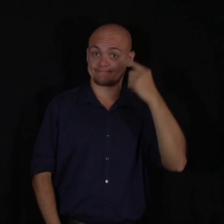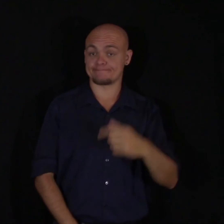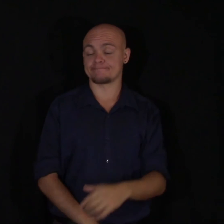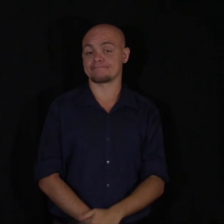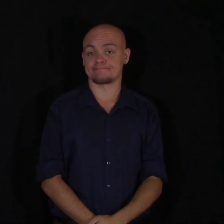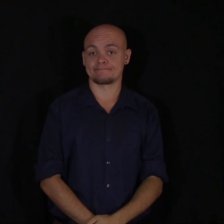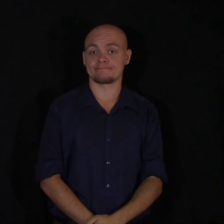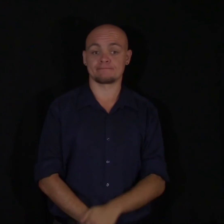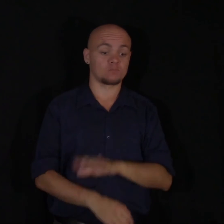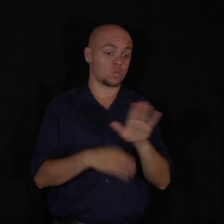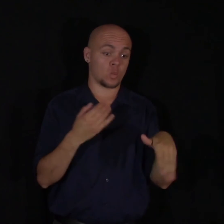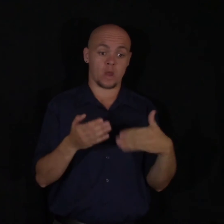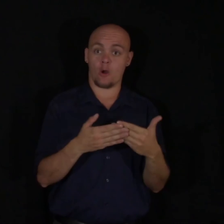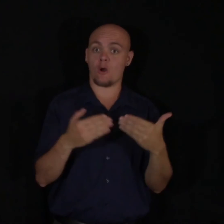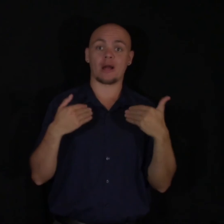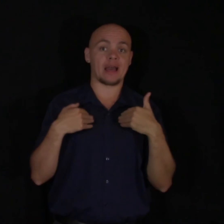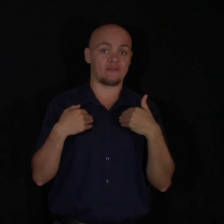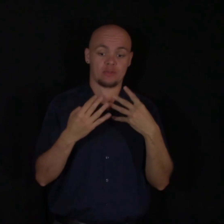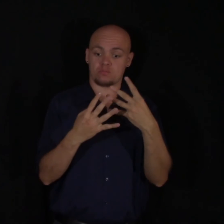And we all got it.